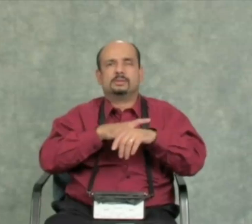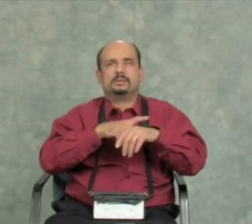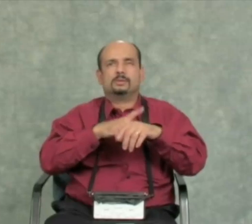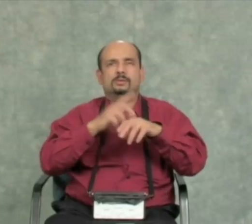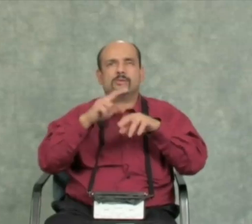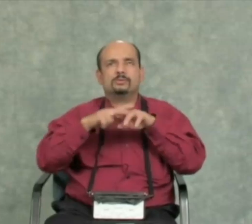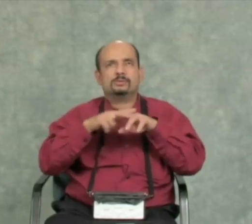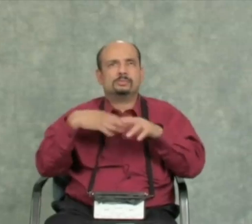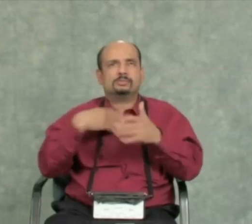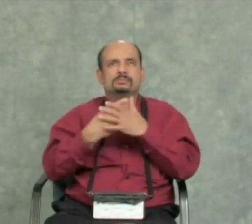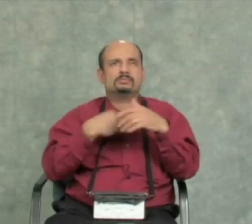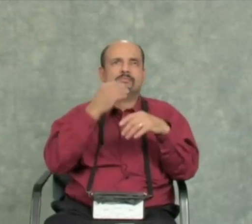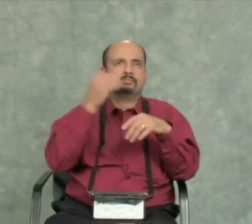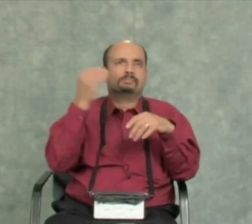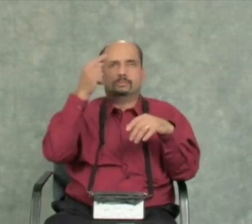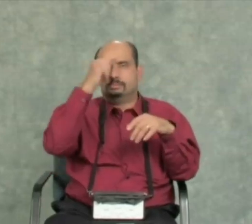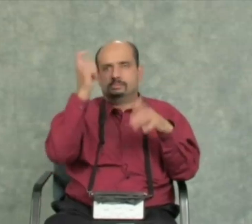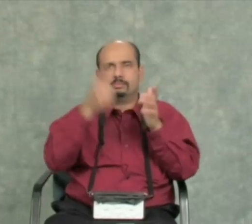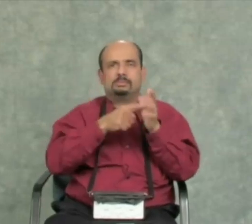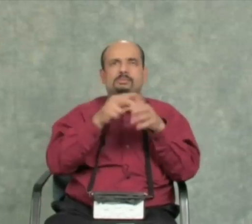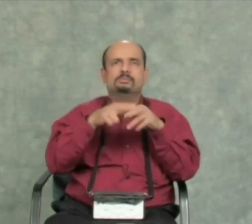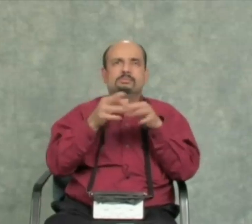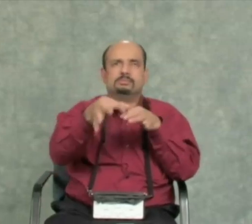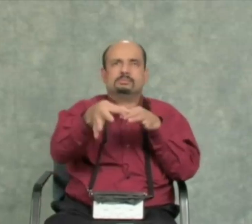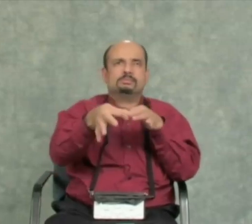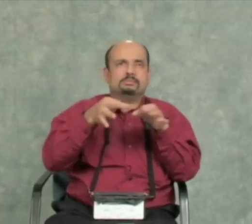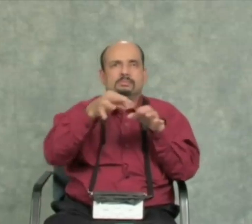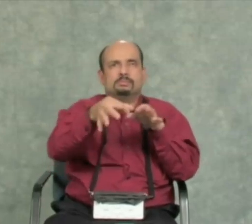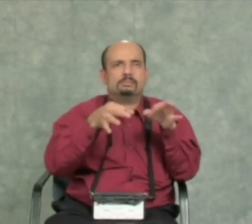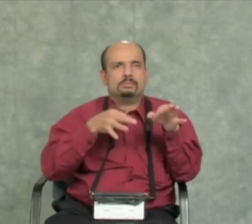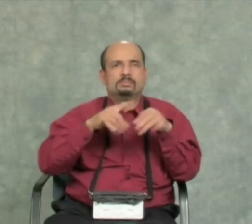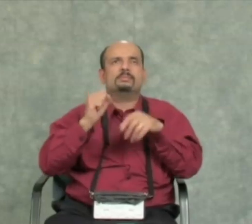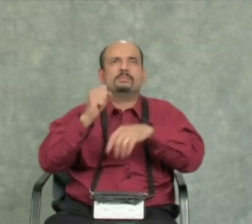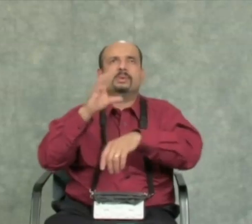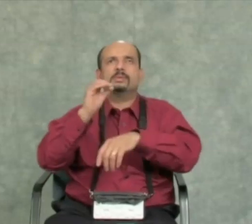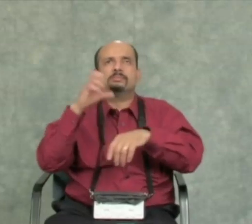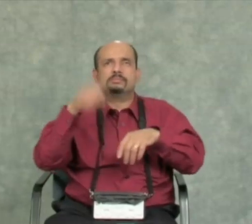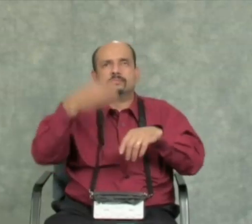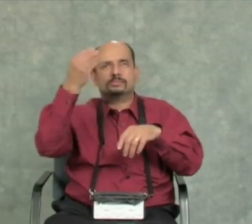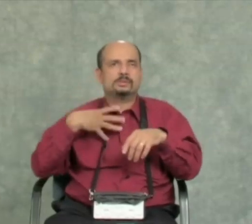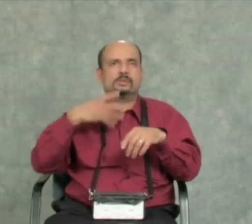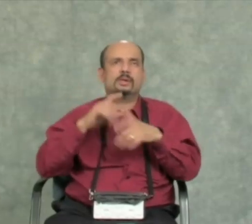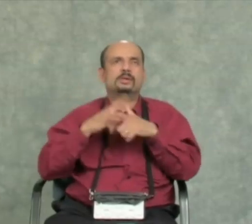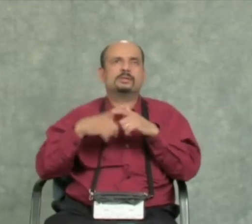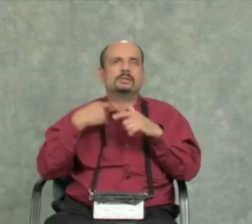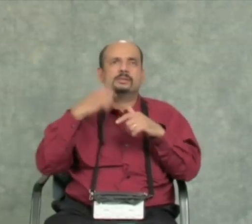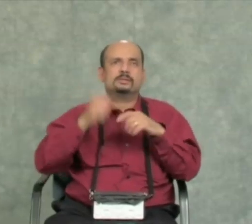I also love using an app that I can see when the train is coming. I can see if it's delayed or if it's going to be